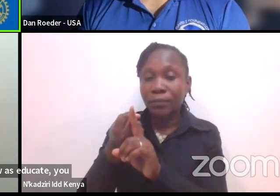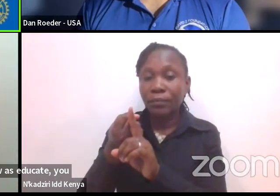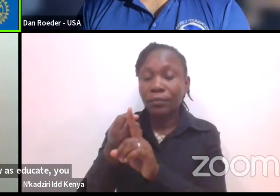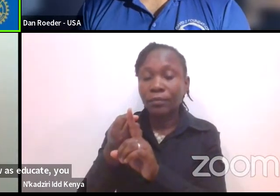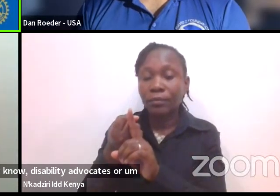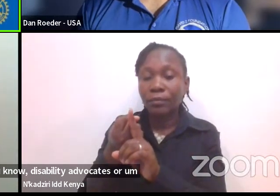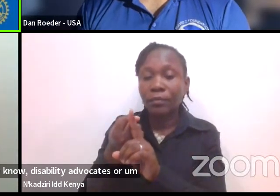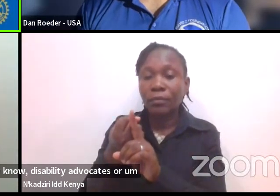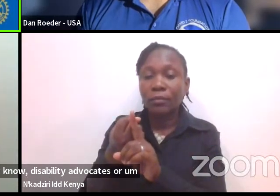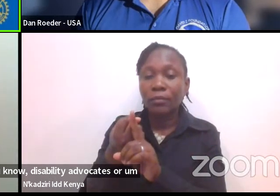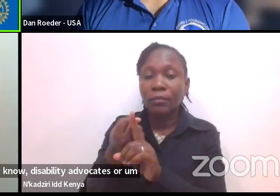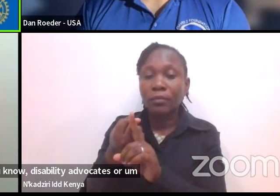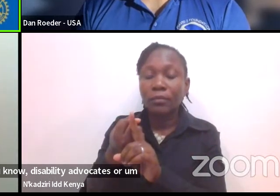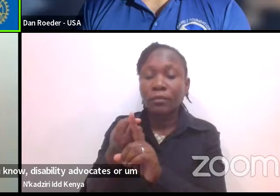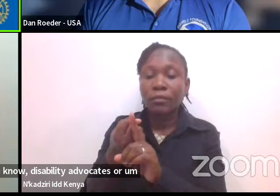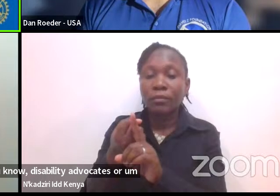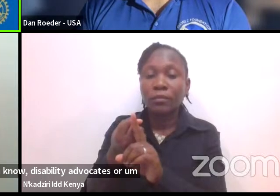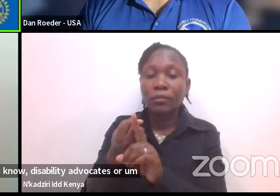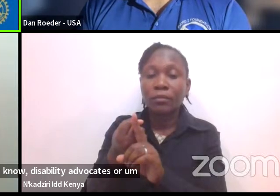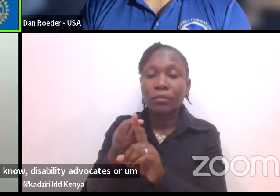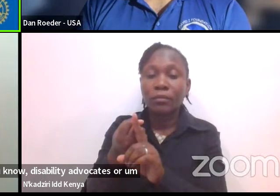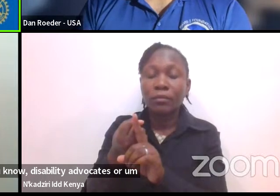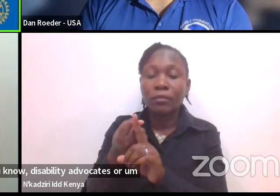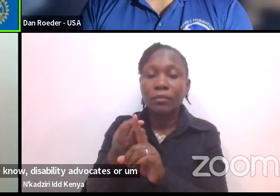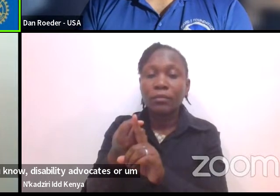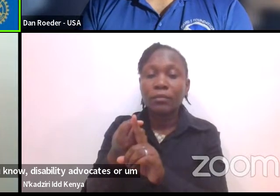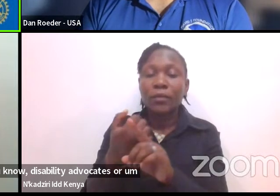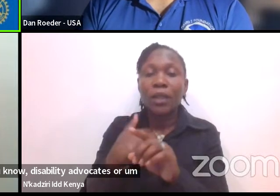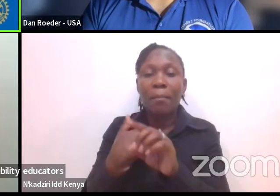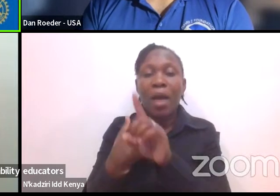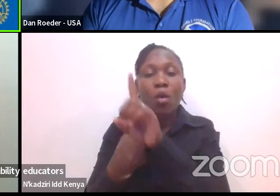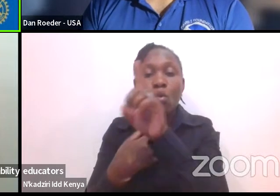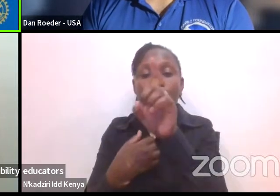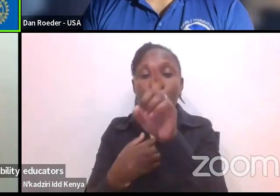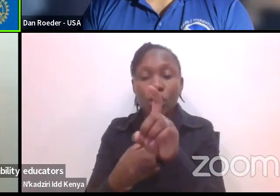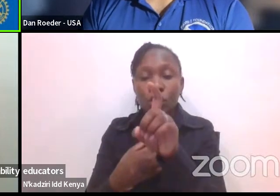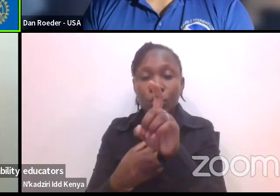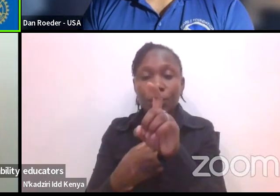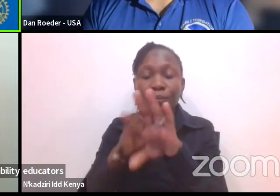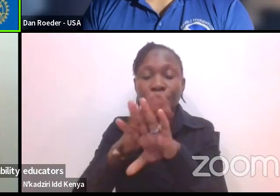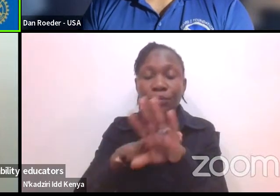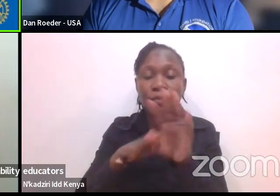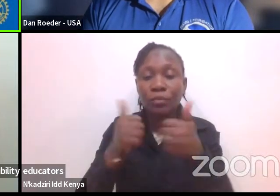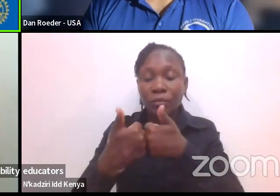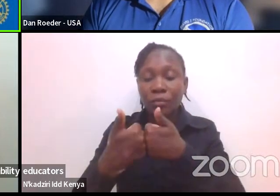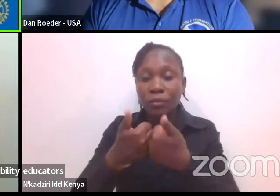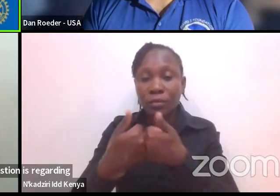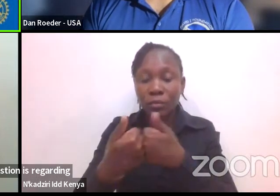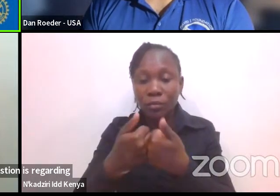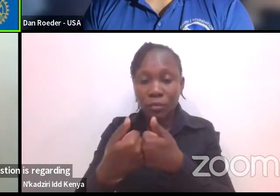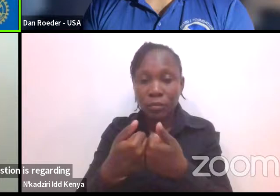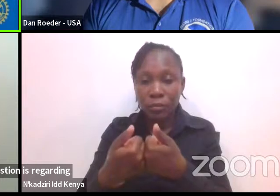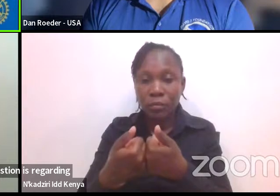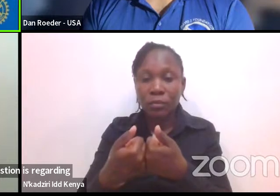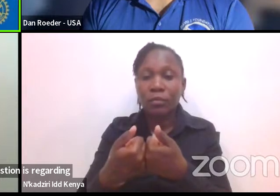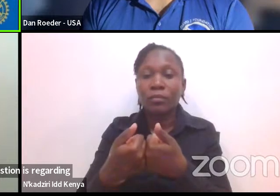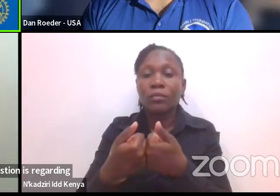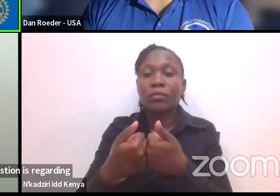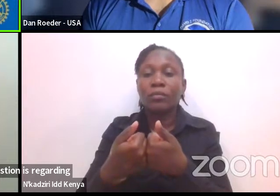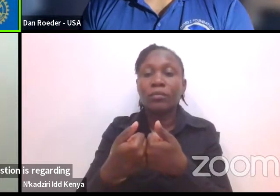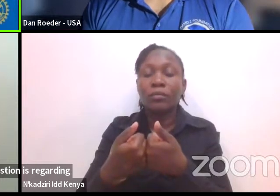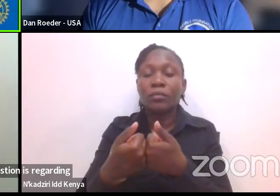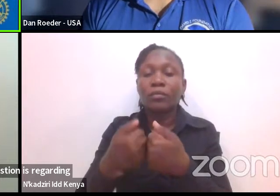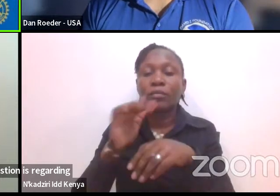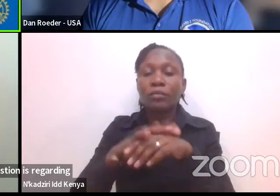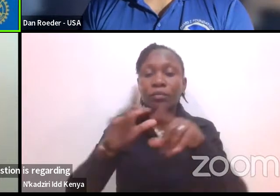disability educators, my question is regarding challenges. Navigating life can be challenging sometimes,